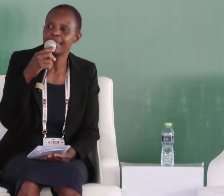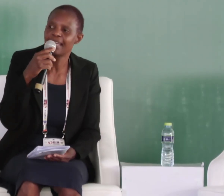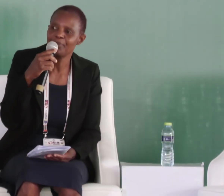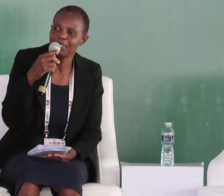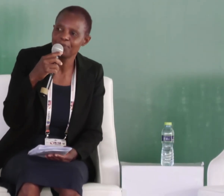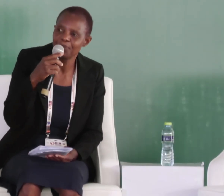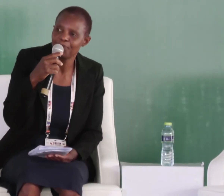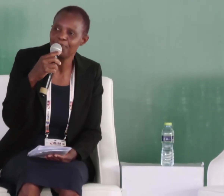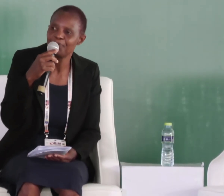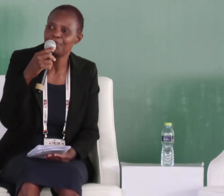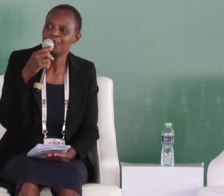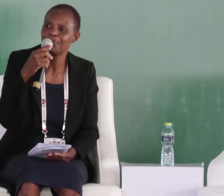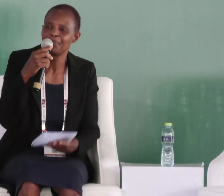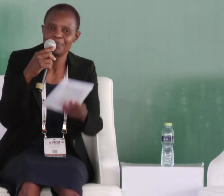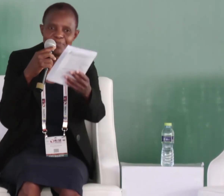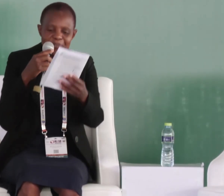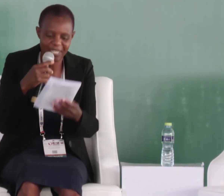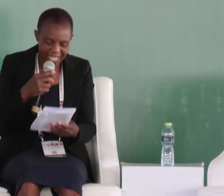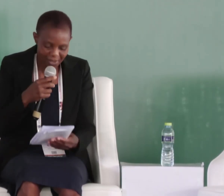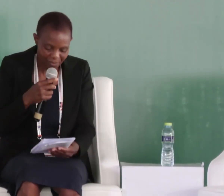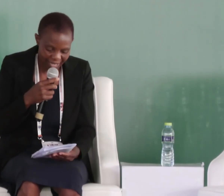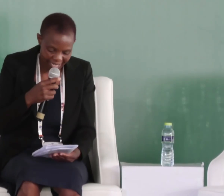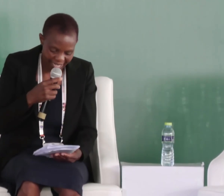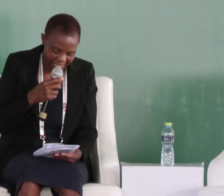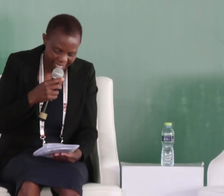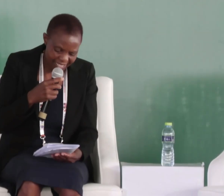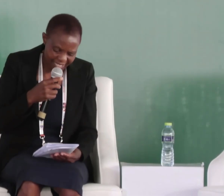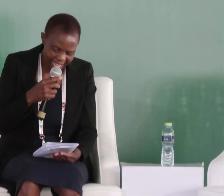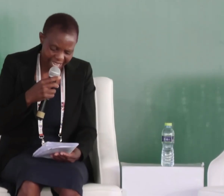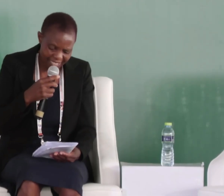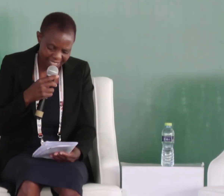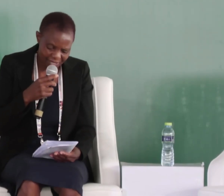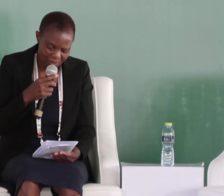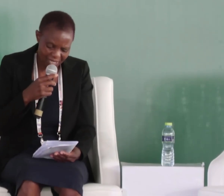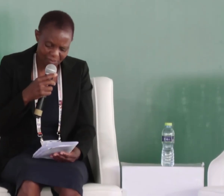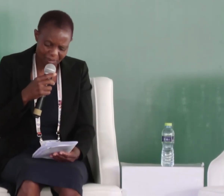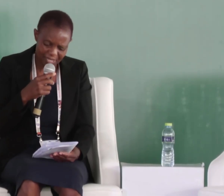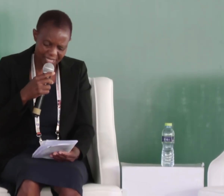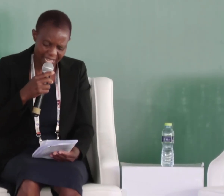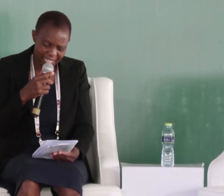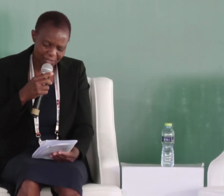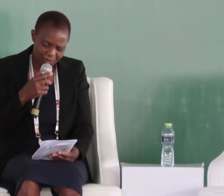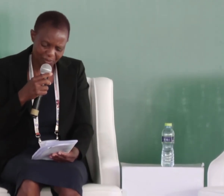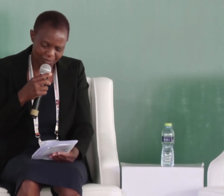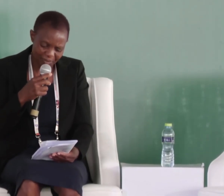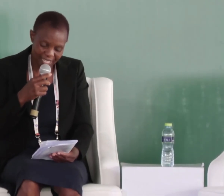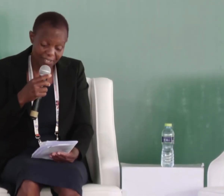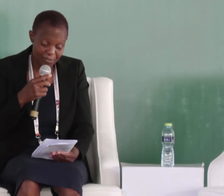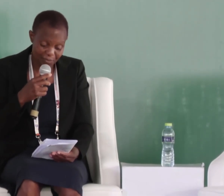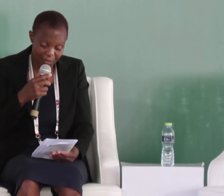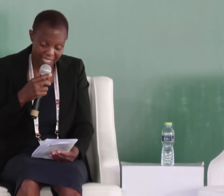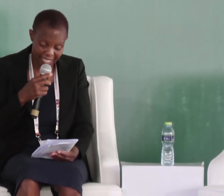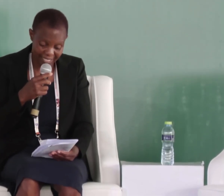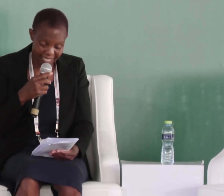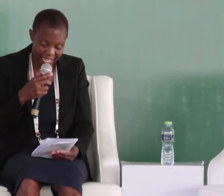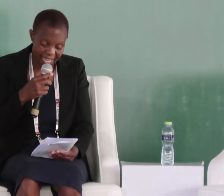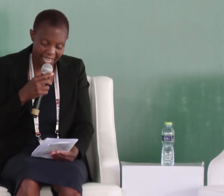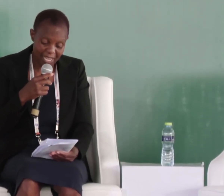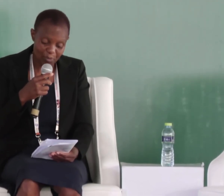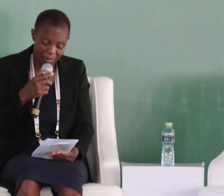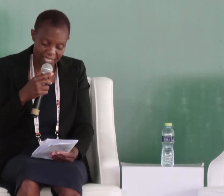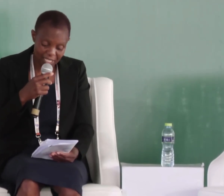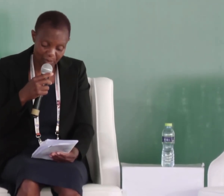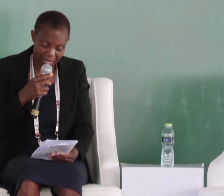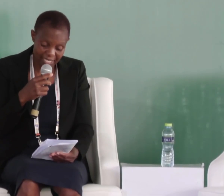Then coming to him, he talked about the issue of gift vouchers